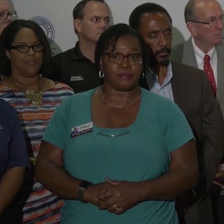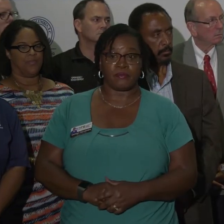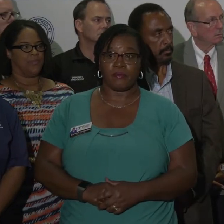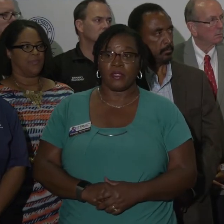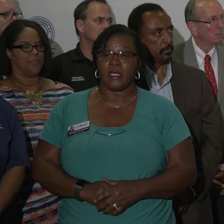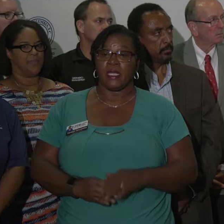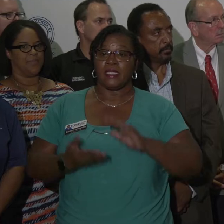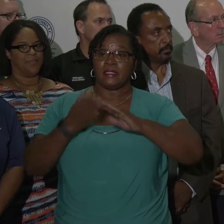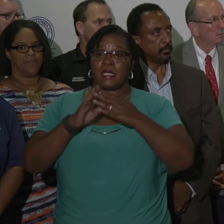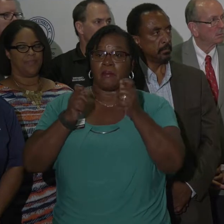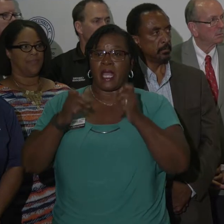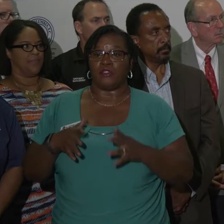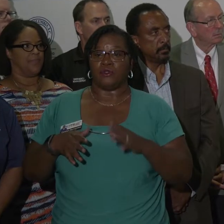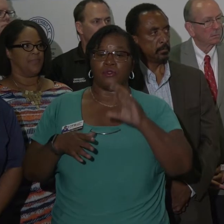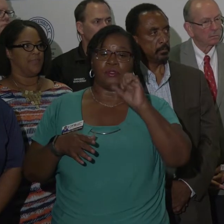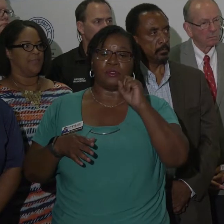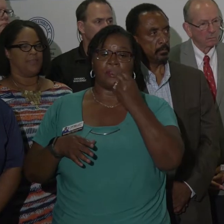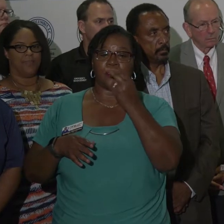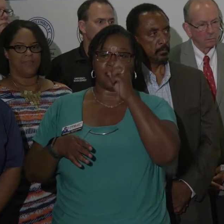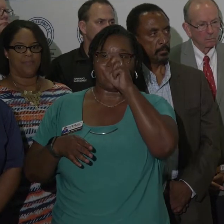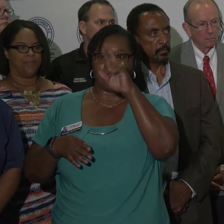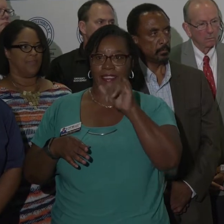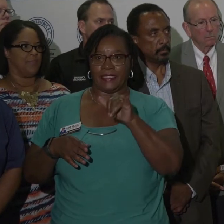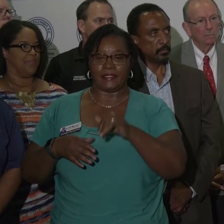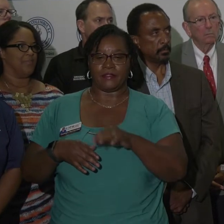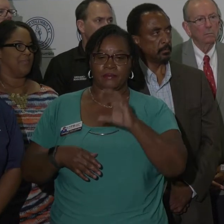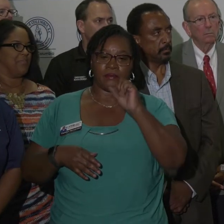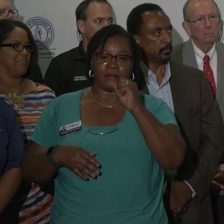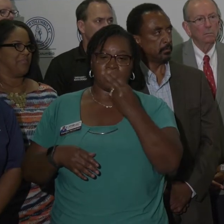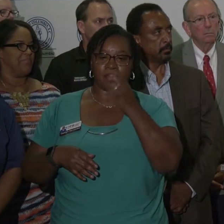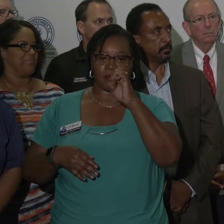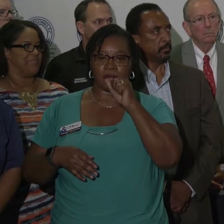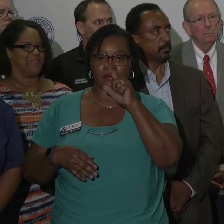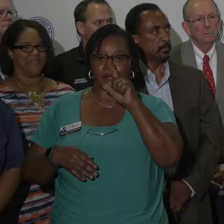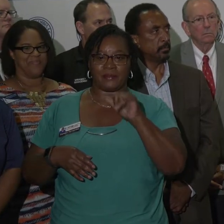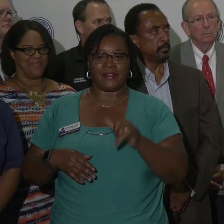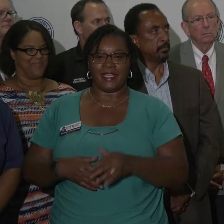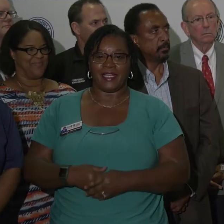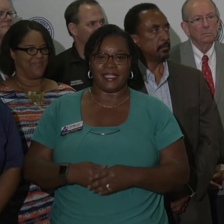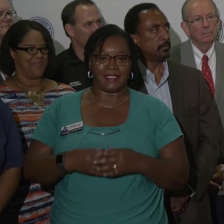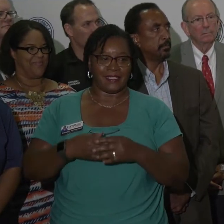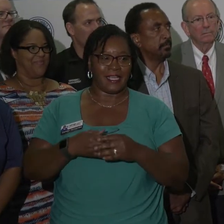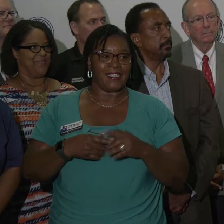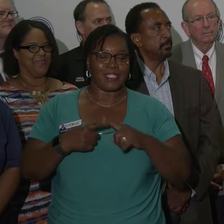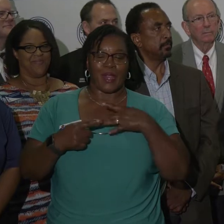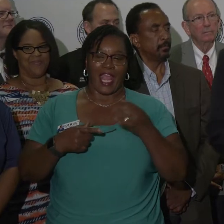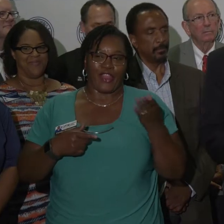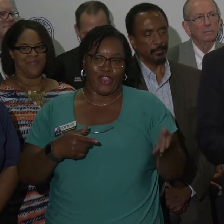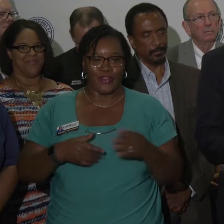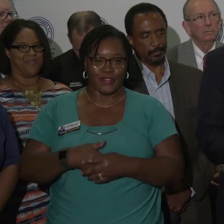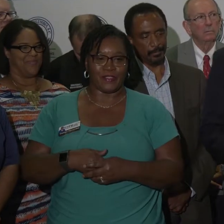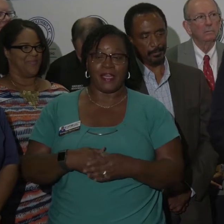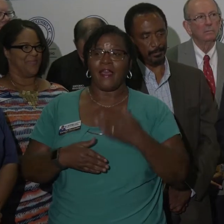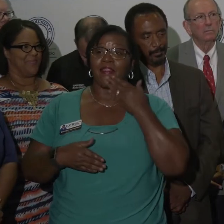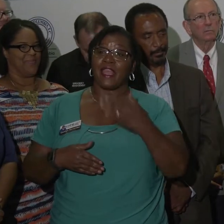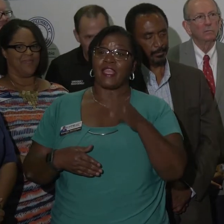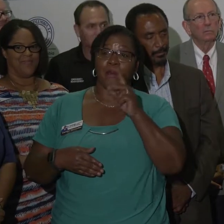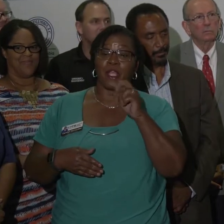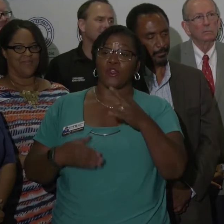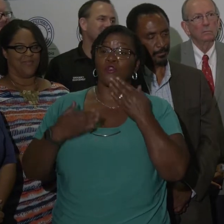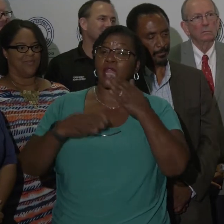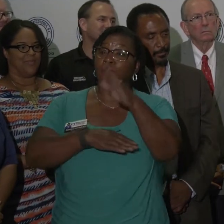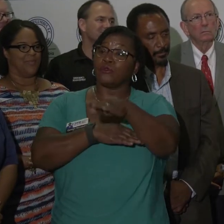Assistant City Manager Sheila. Not sure why you and Robert are outside the camera shot. We like you there. Thank you, Mayor. Good